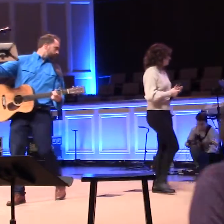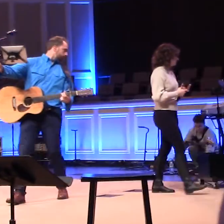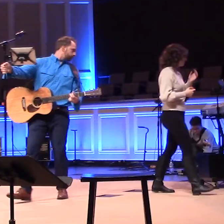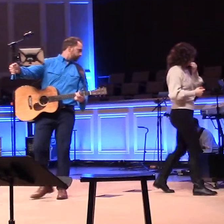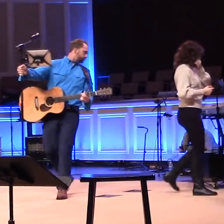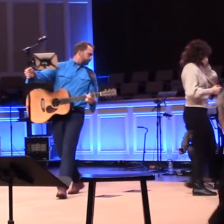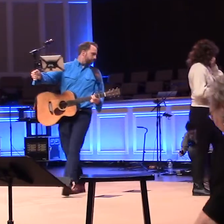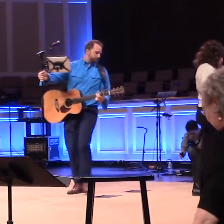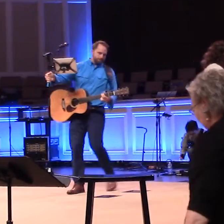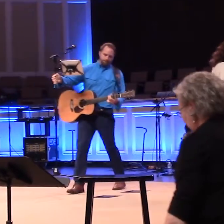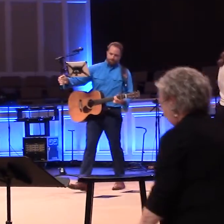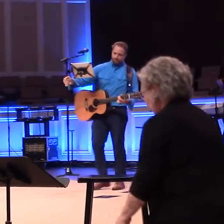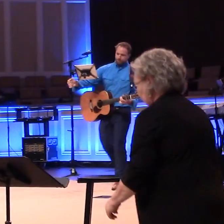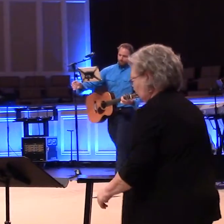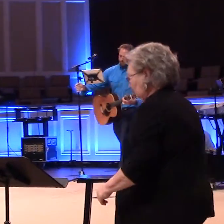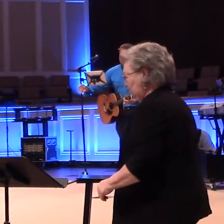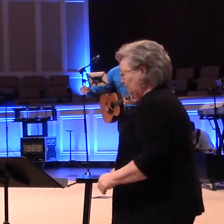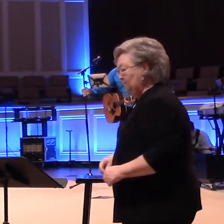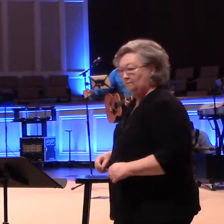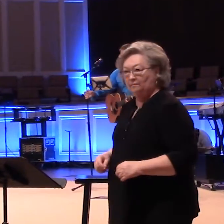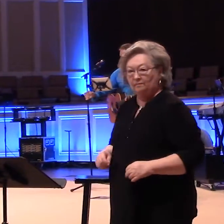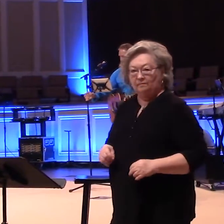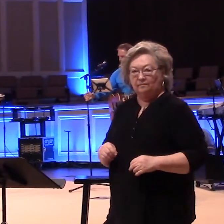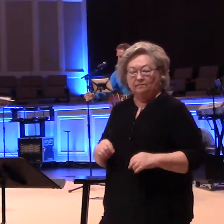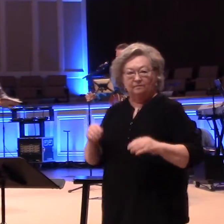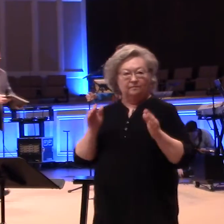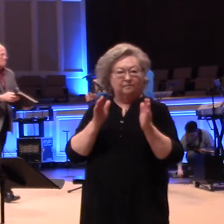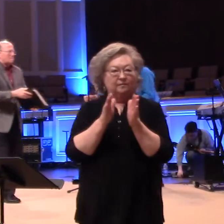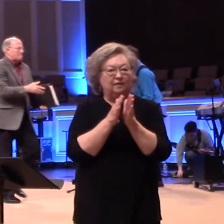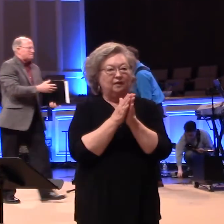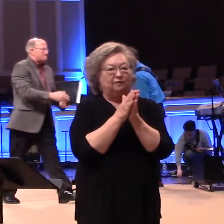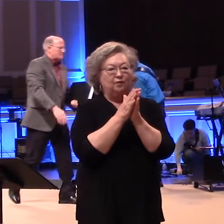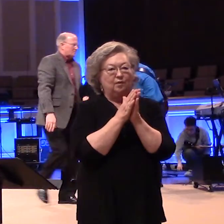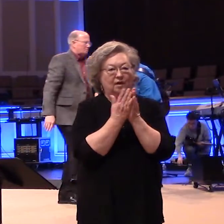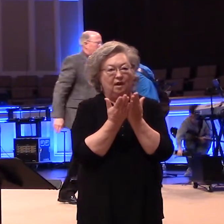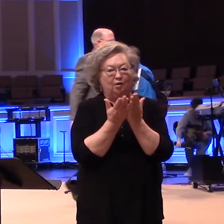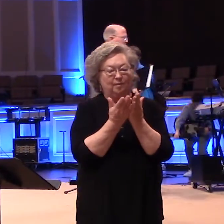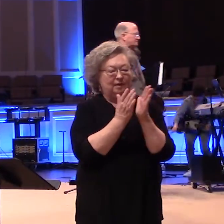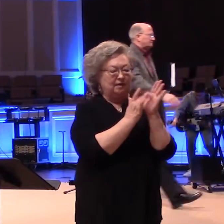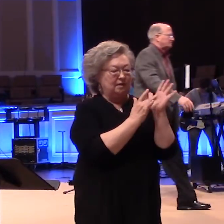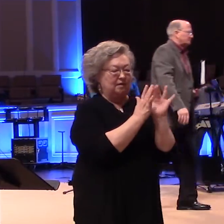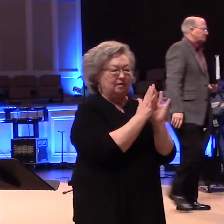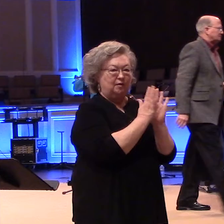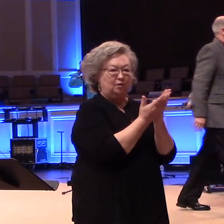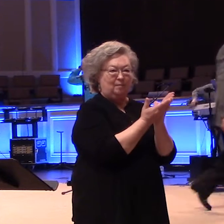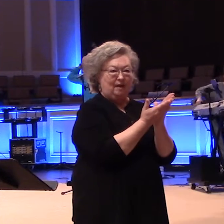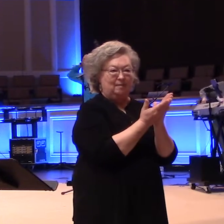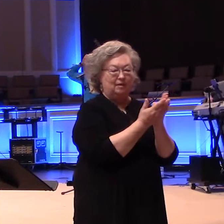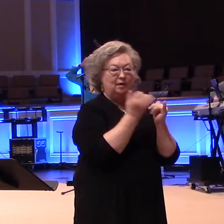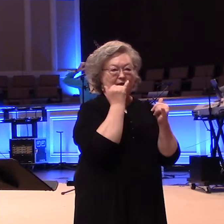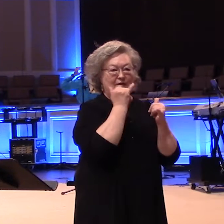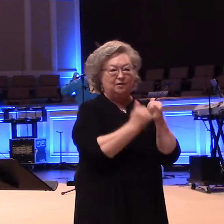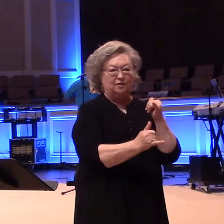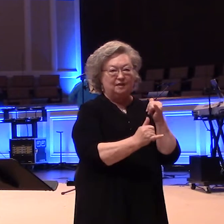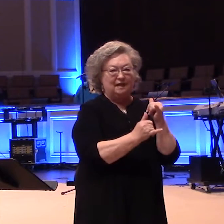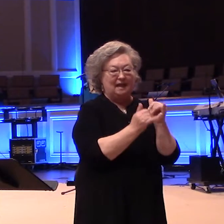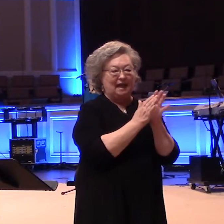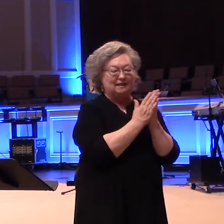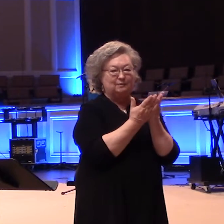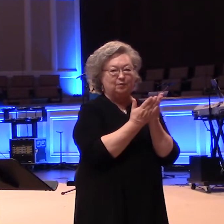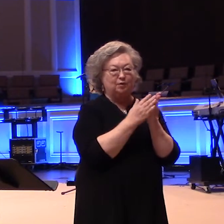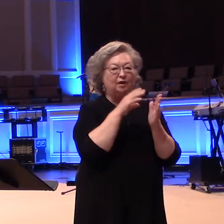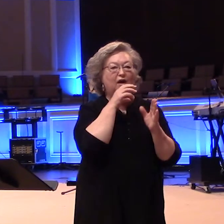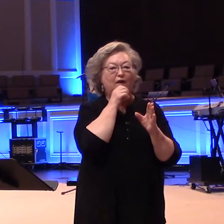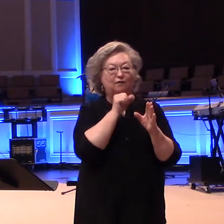Open your Bibles, if you will, to the book of Malachi, the very last book in the Old Testament, Malachi chapter 3. We'll be looking at verses